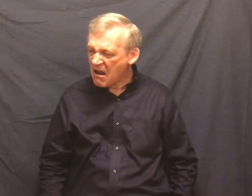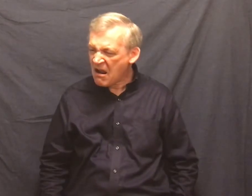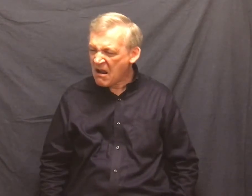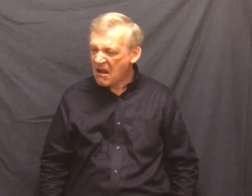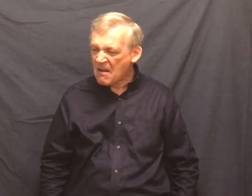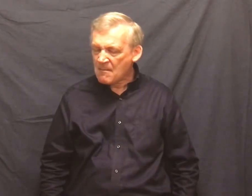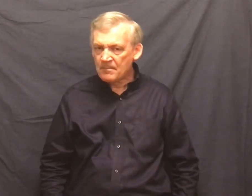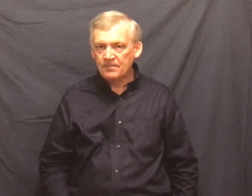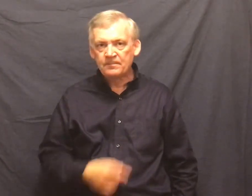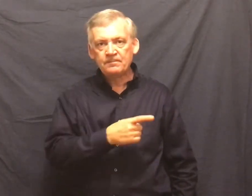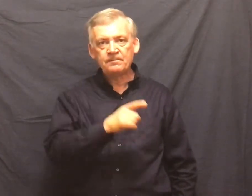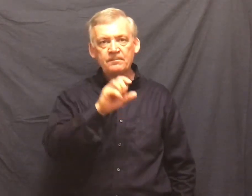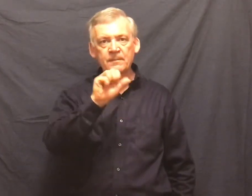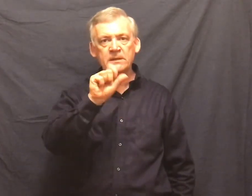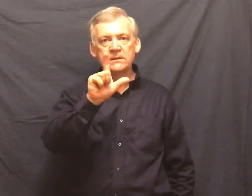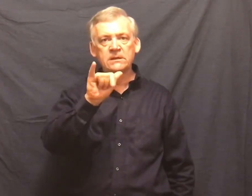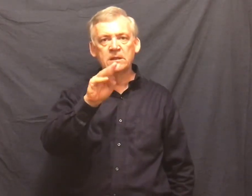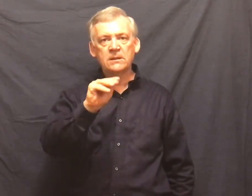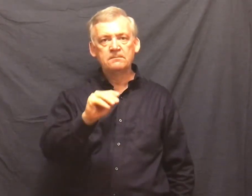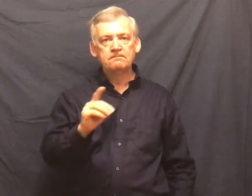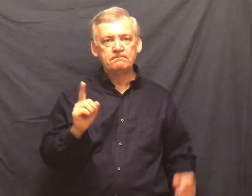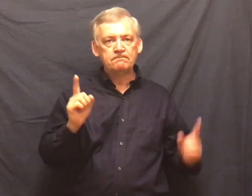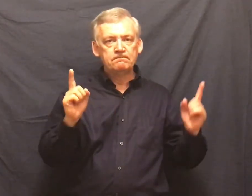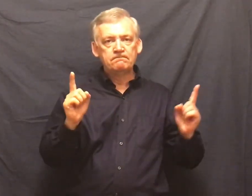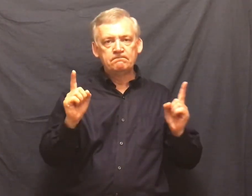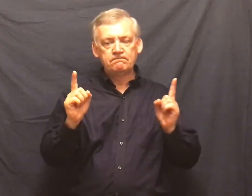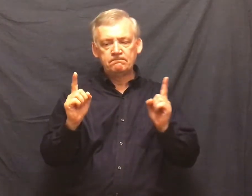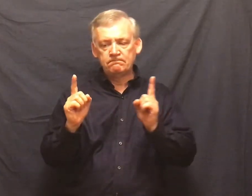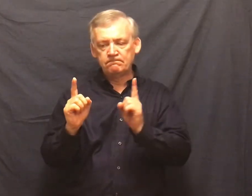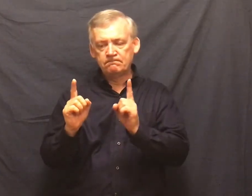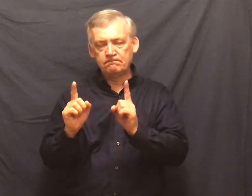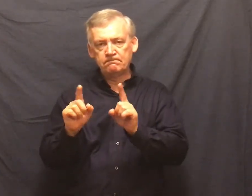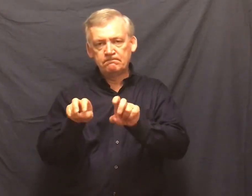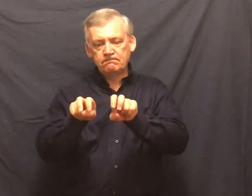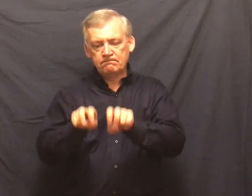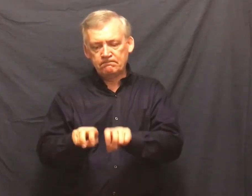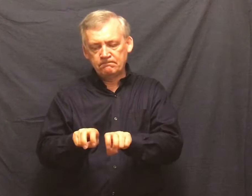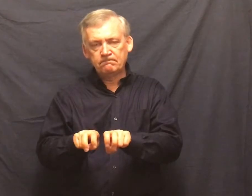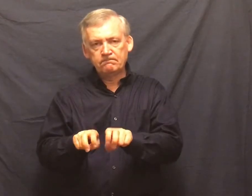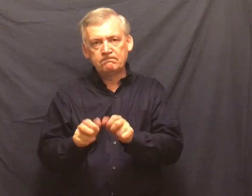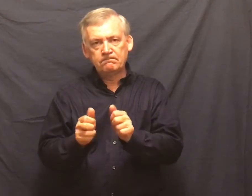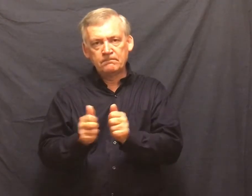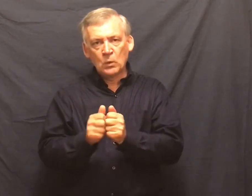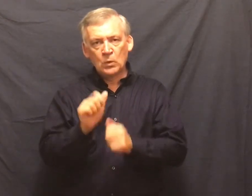Slim came directly to George and sat down beside him. Sat very close to him.